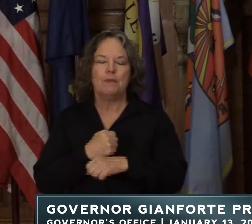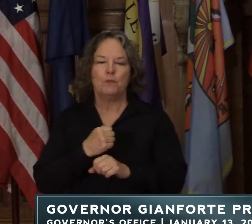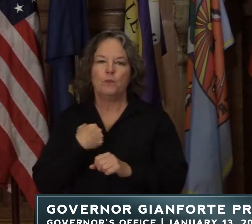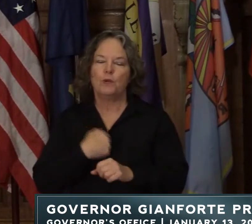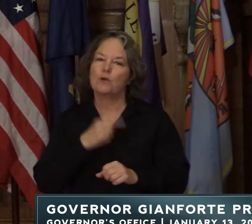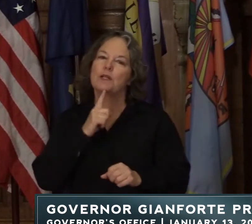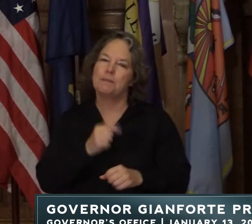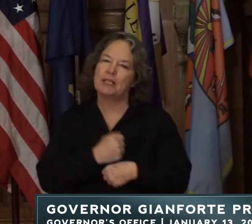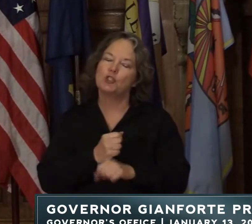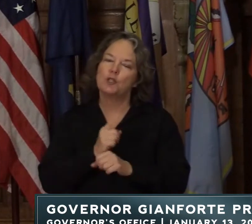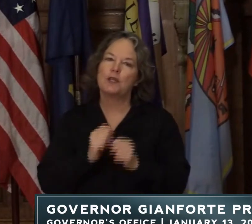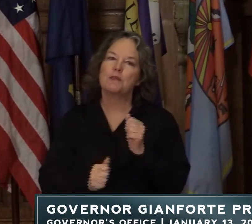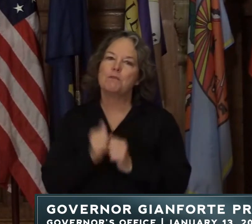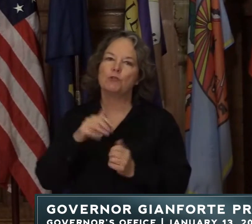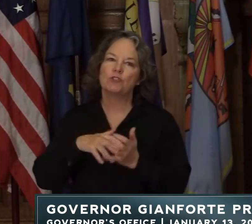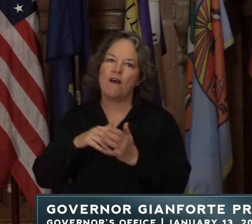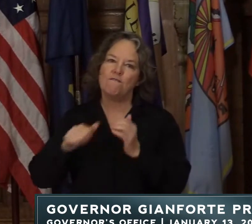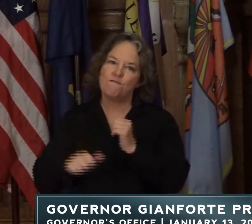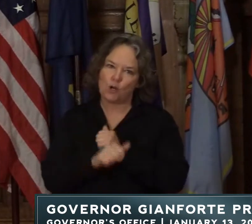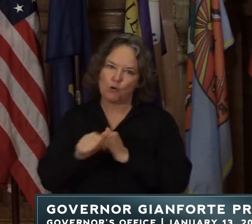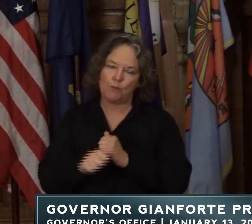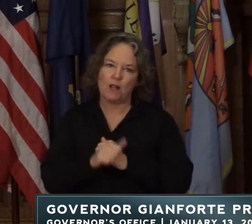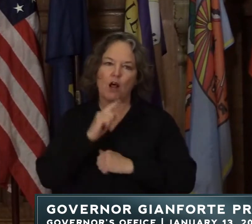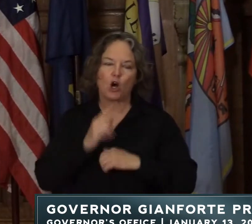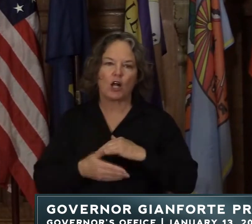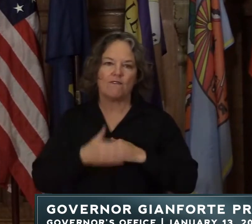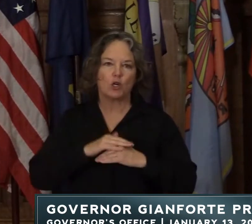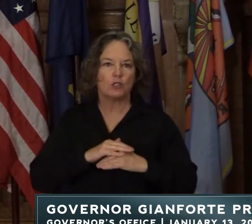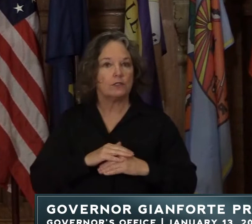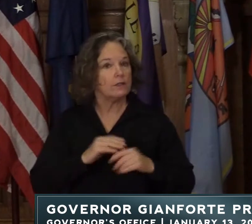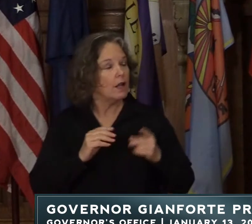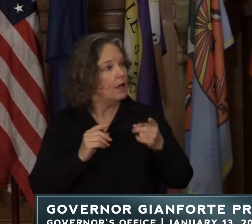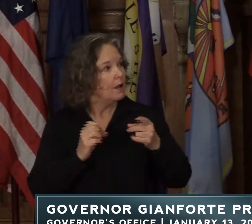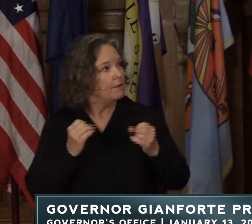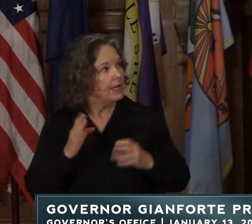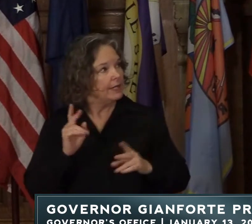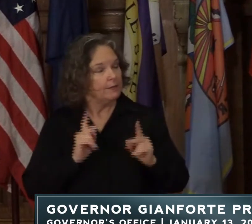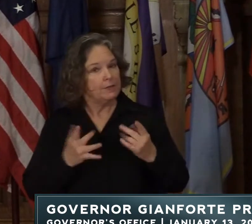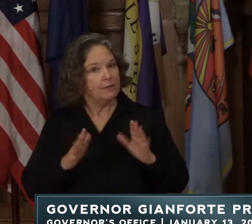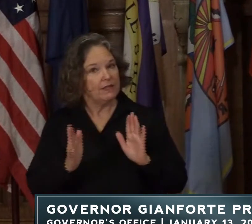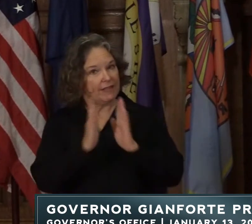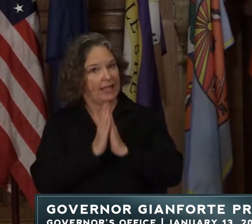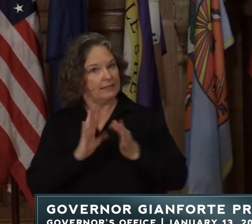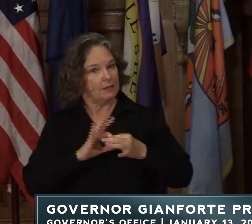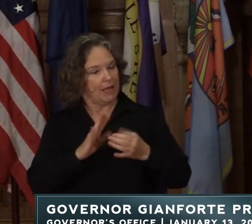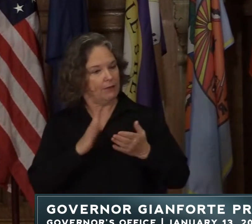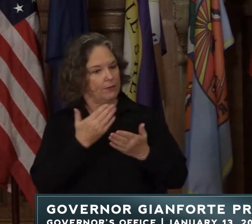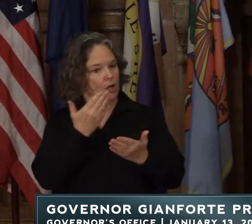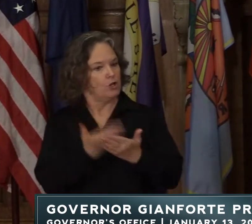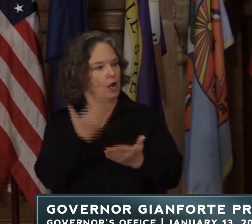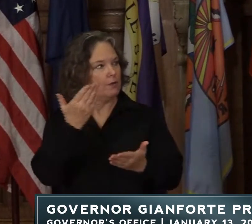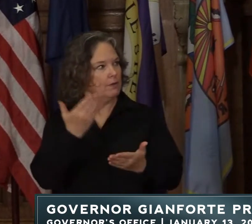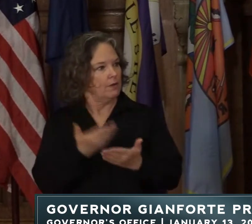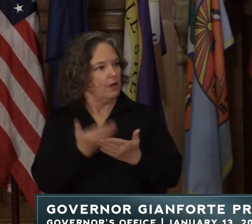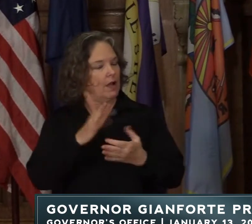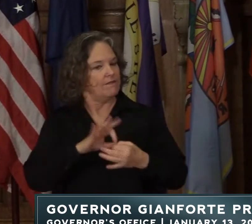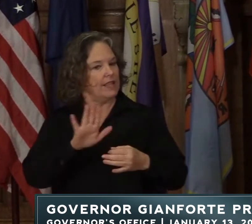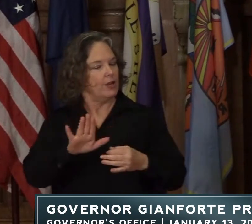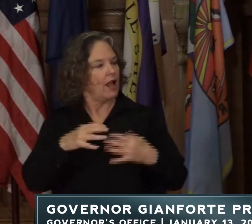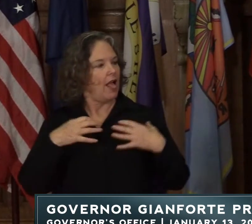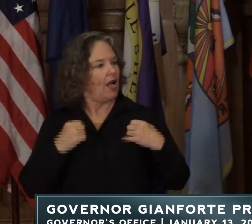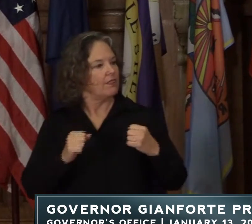taken care of. And just one follow-up, I've had a lot of people reach out and ask sort of about documentation of their health conditions. What